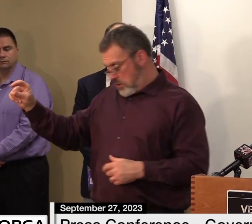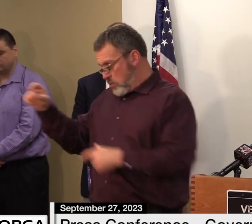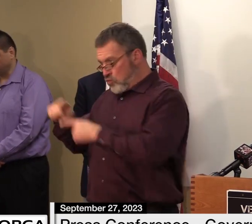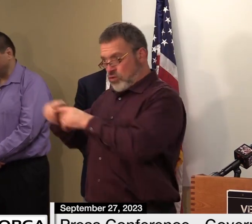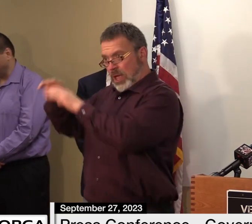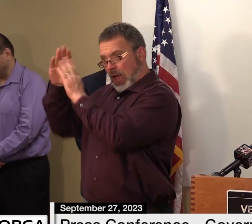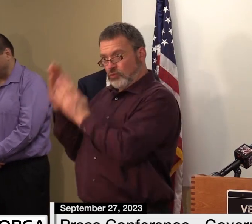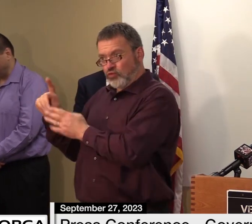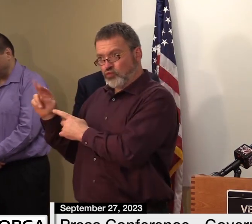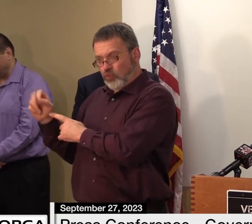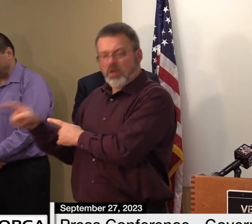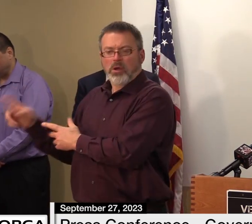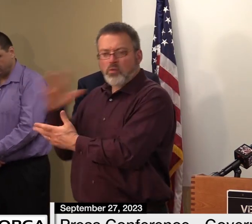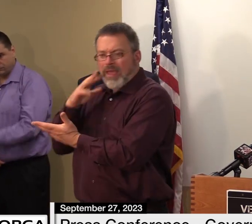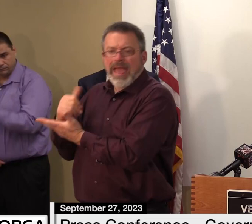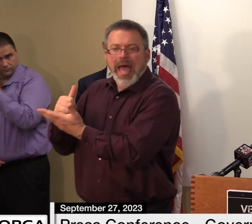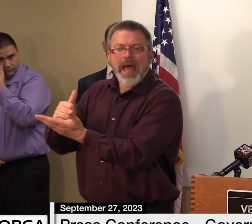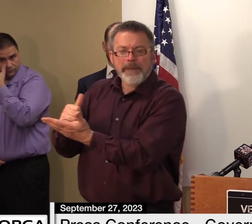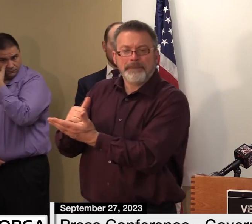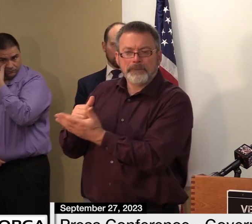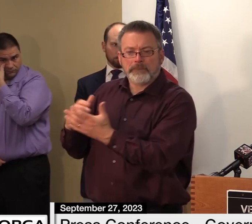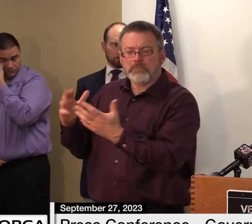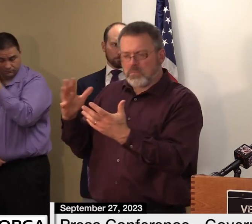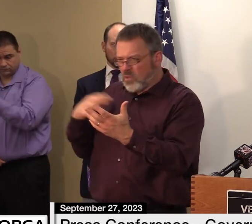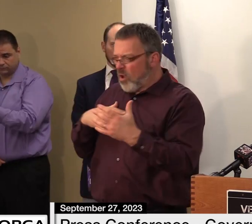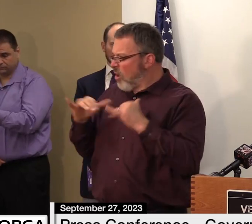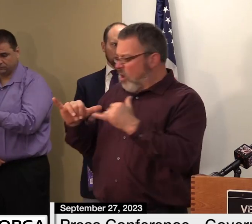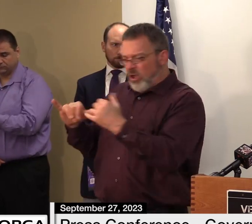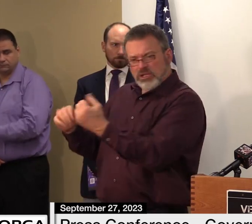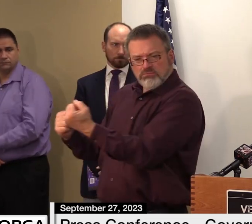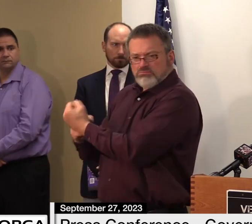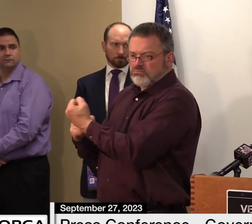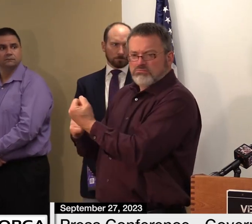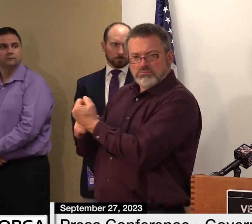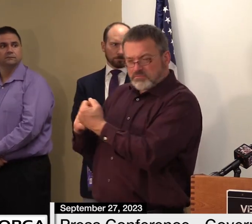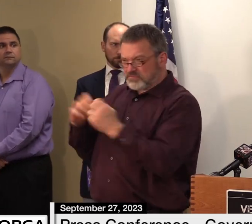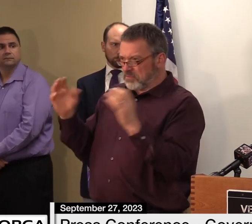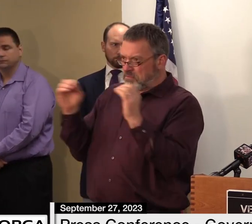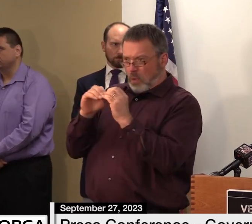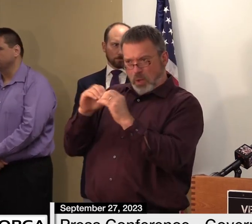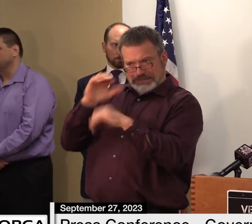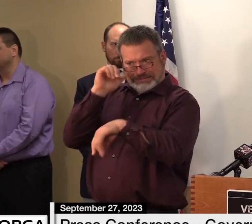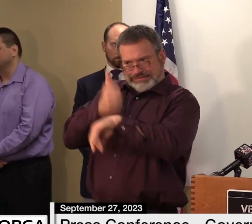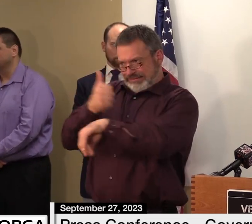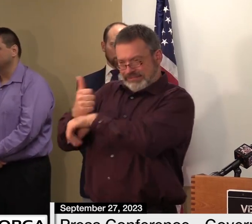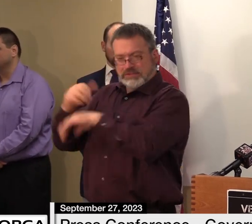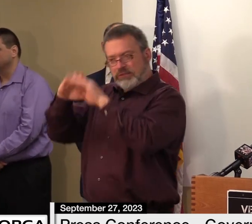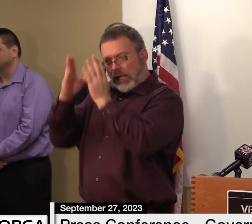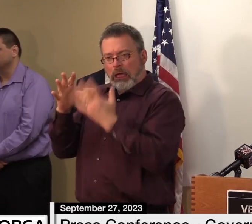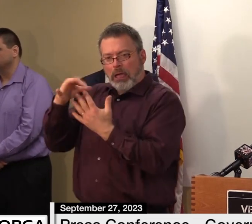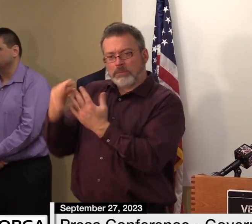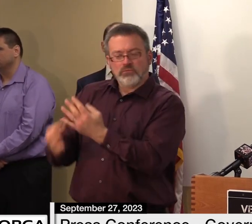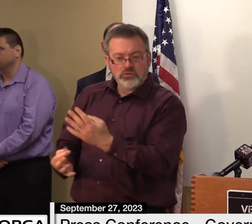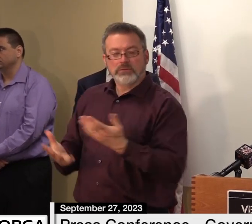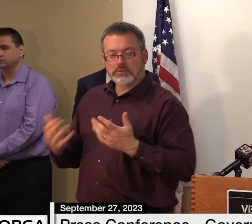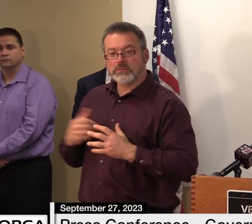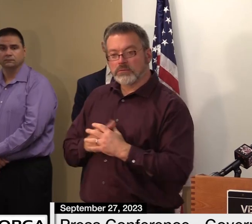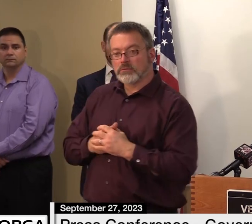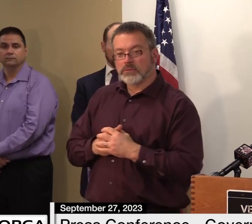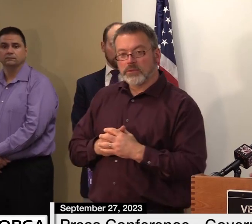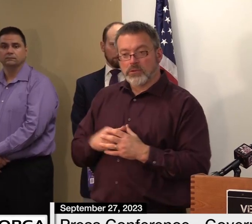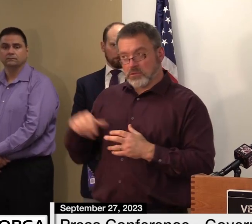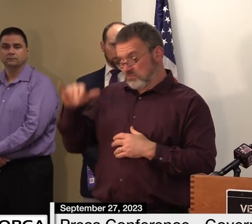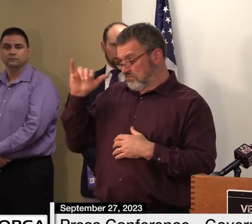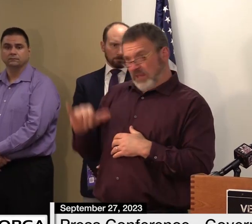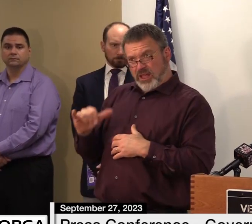continue to advocate for more housing in strategic ways. So good news, and